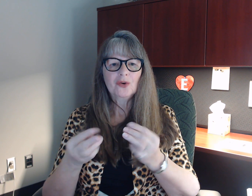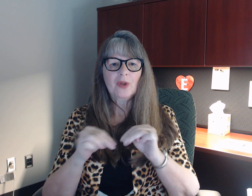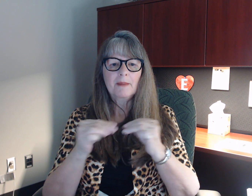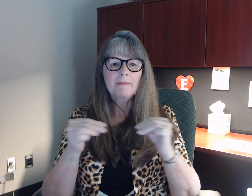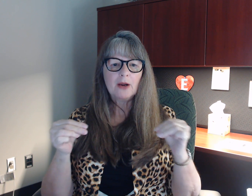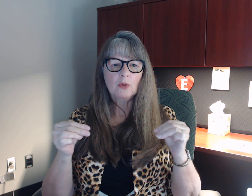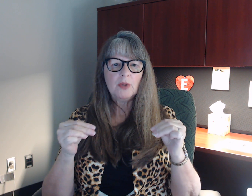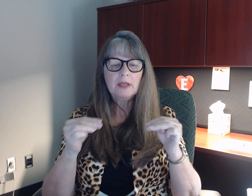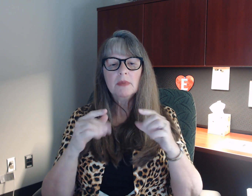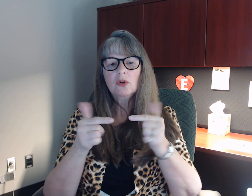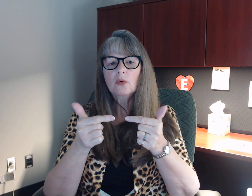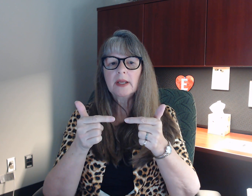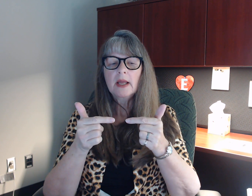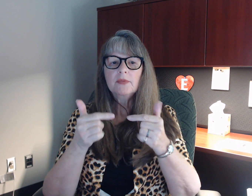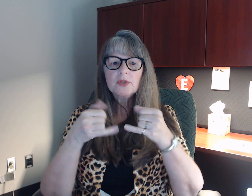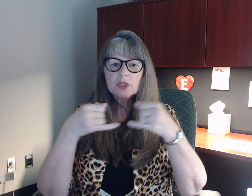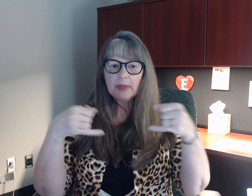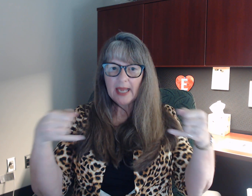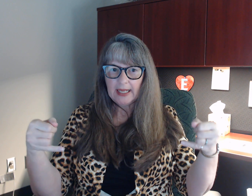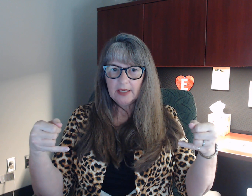like macaroni, like this is spaghetti,